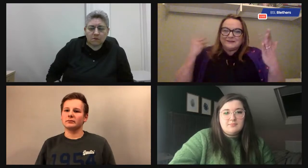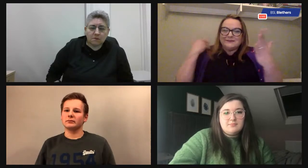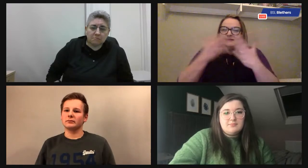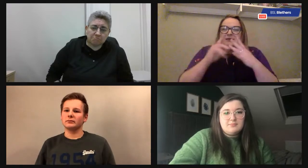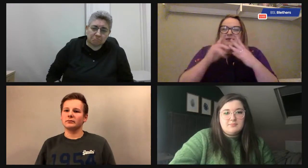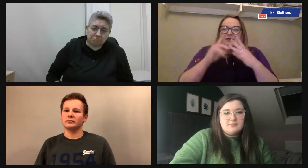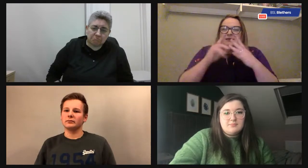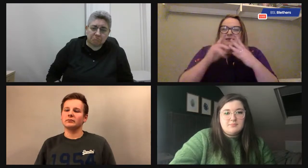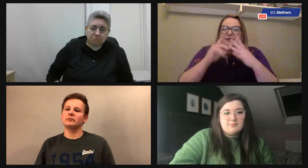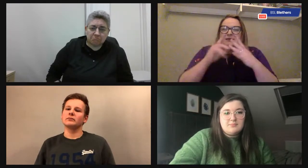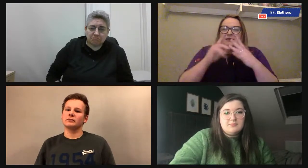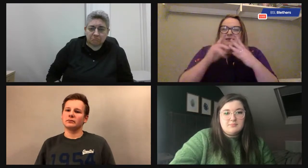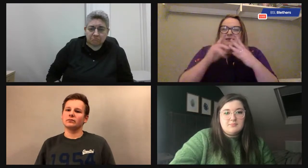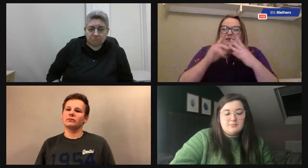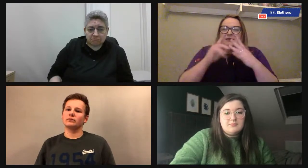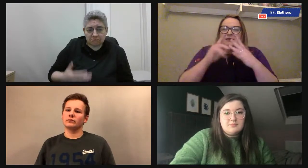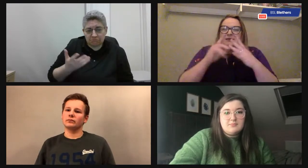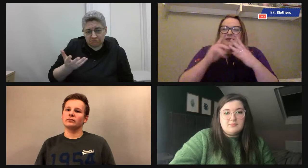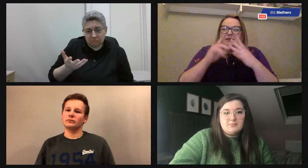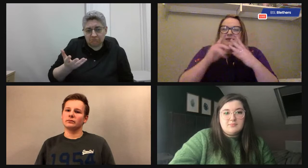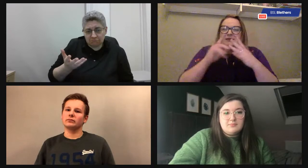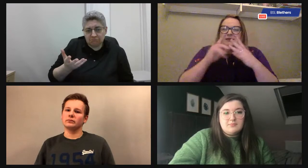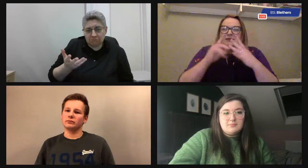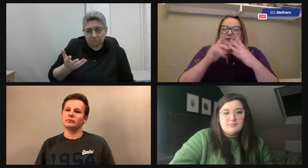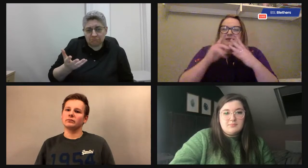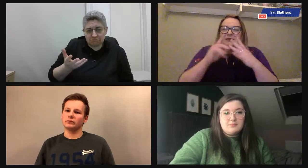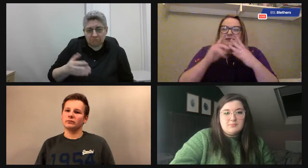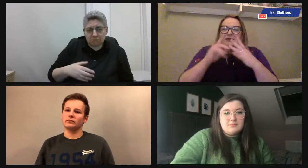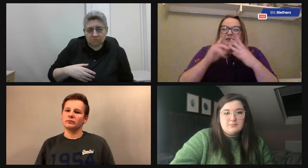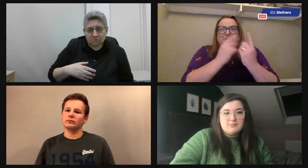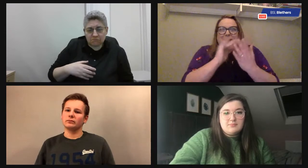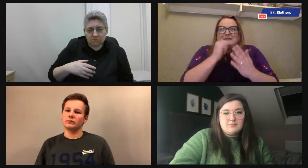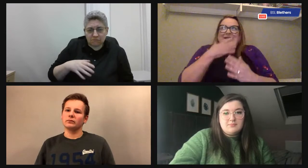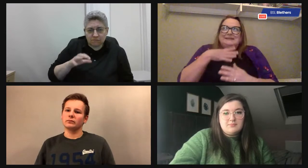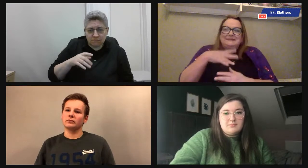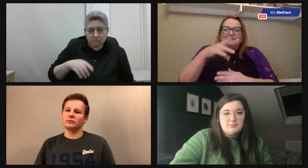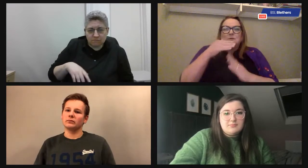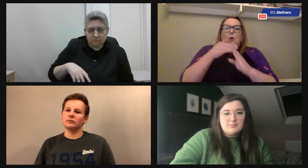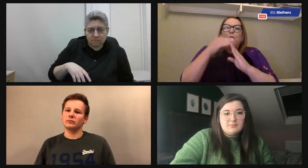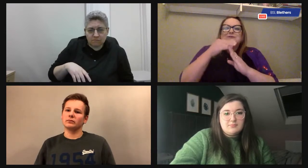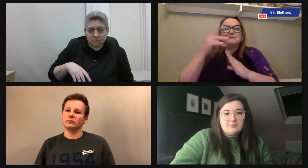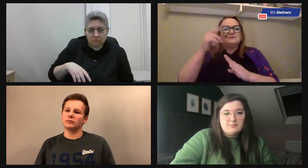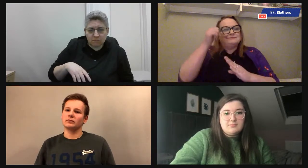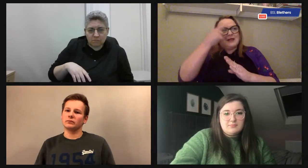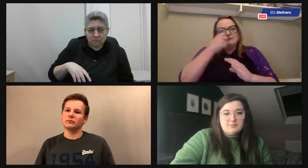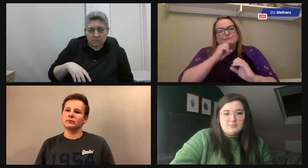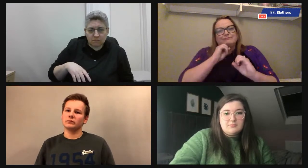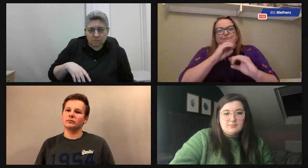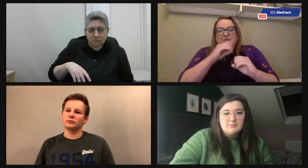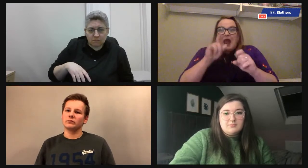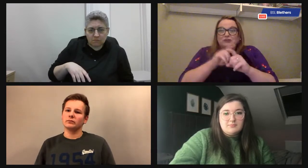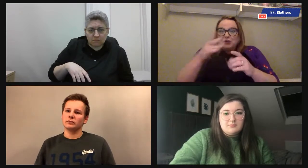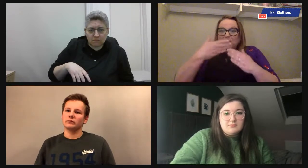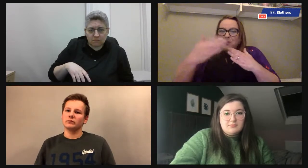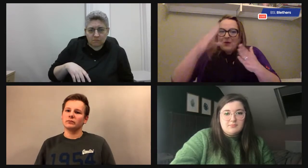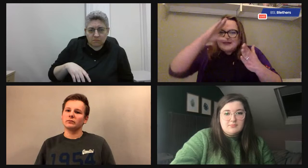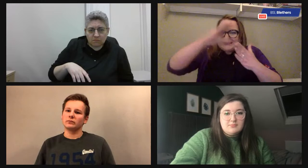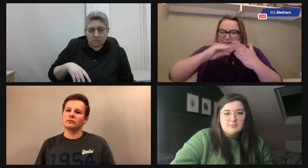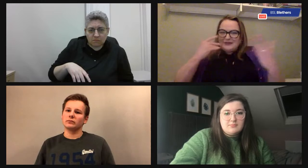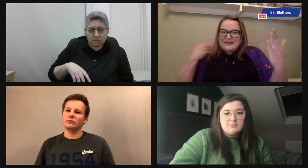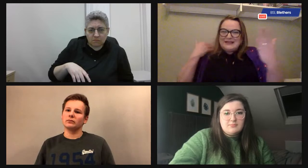using older people because they've maybe get more life experience. Yes, indeed. Yeah. So